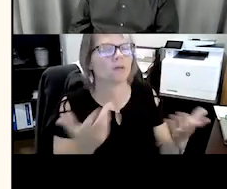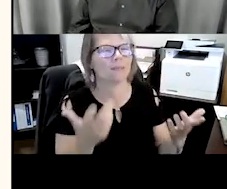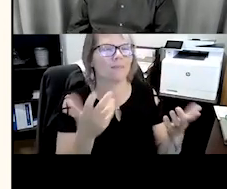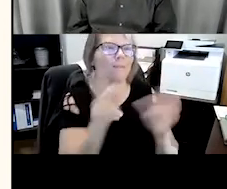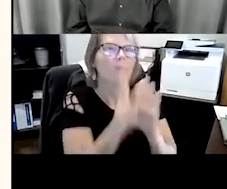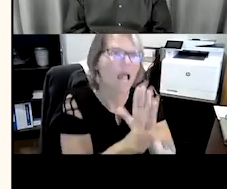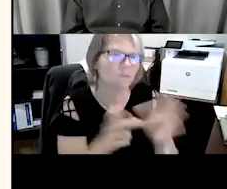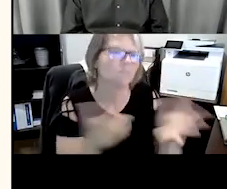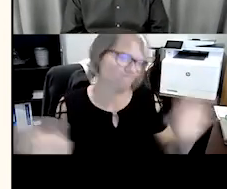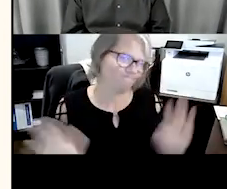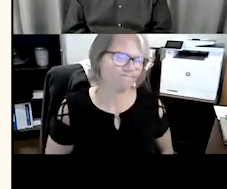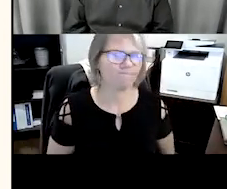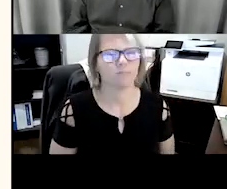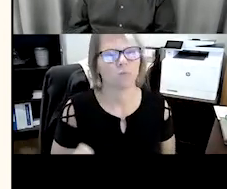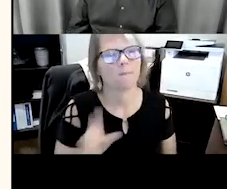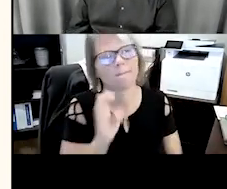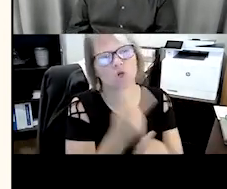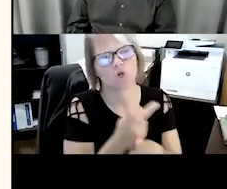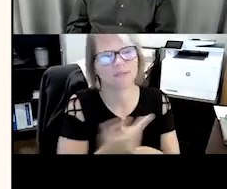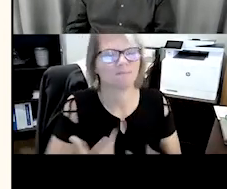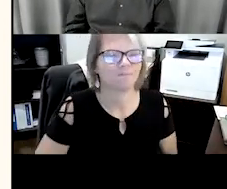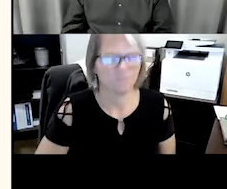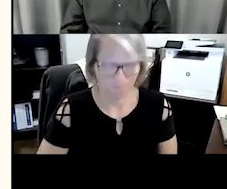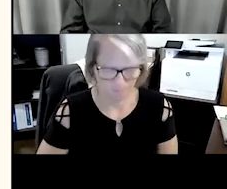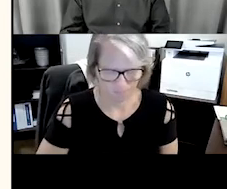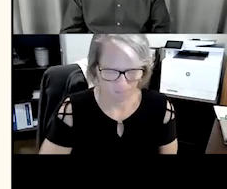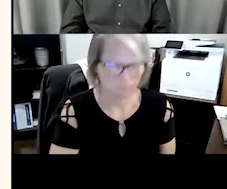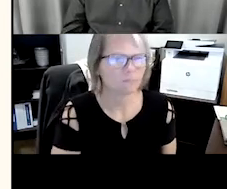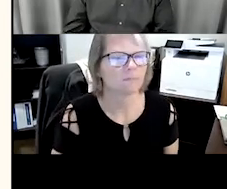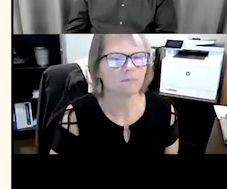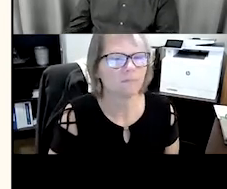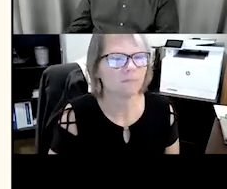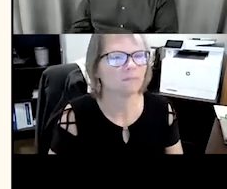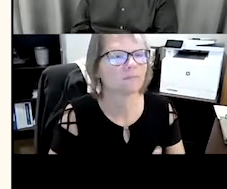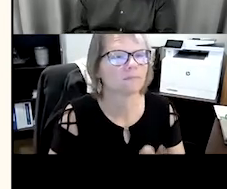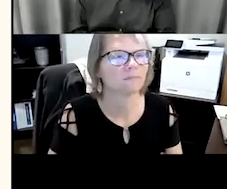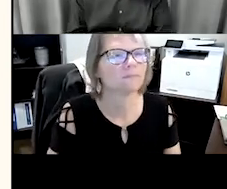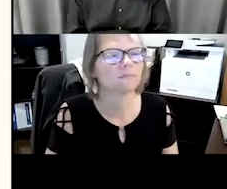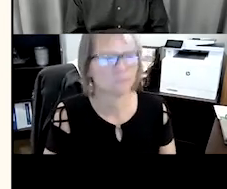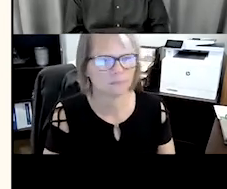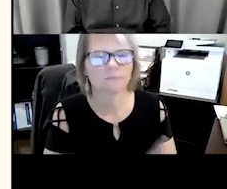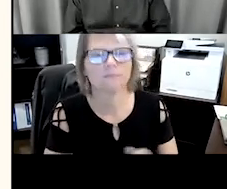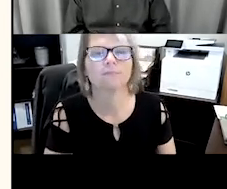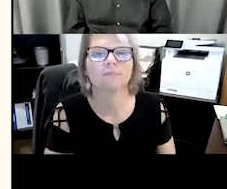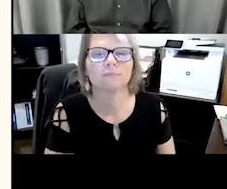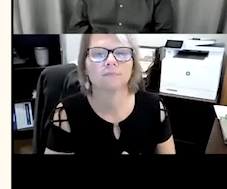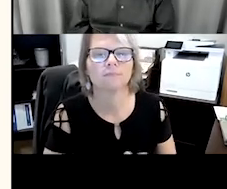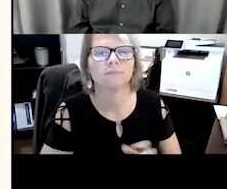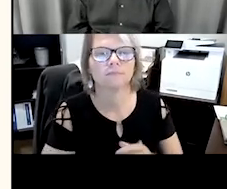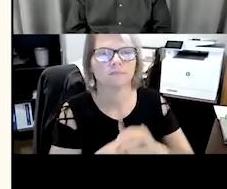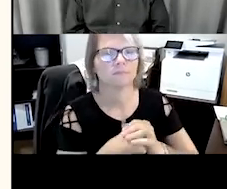the process of interpreting works. And in court situations, the interpreter will know how the legal system works as well.